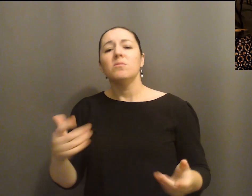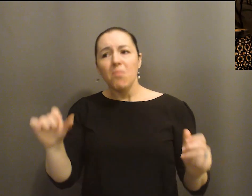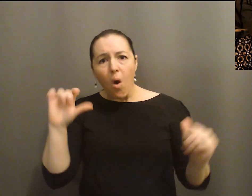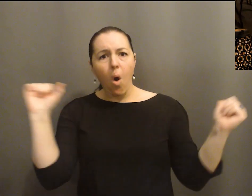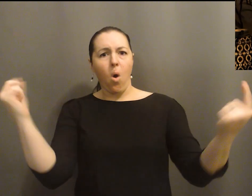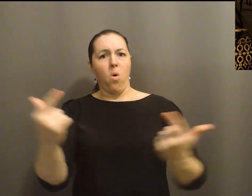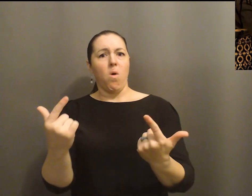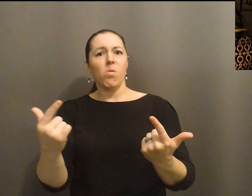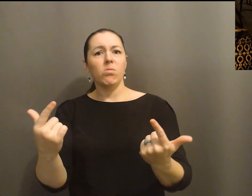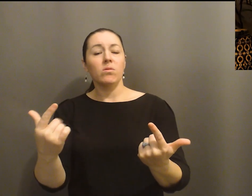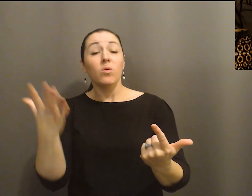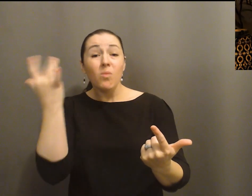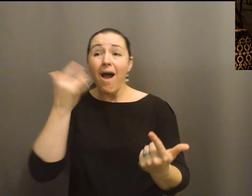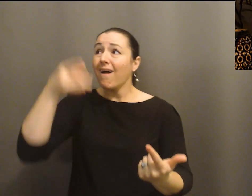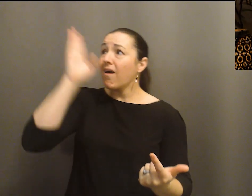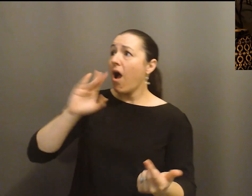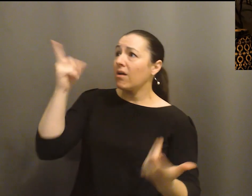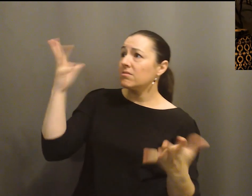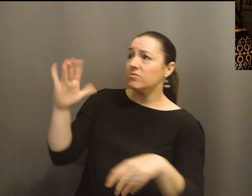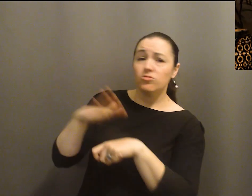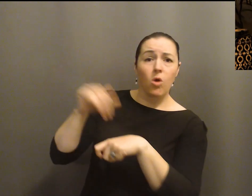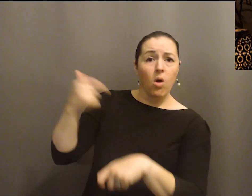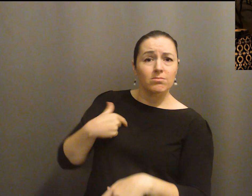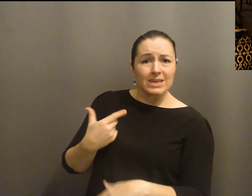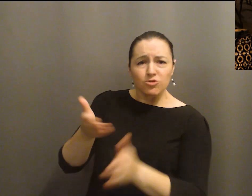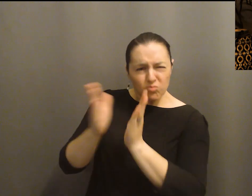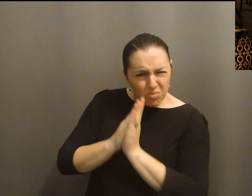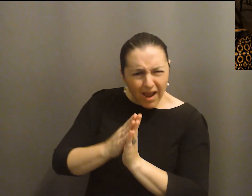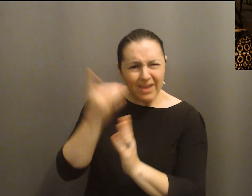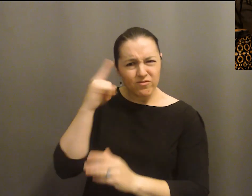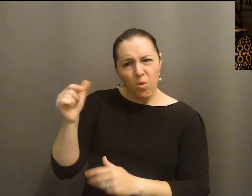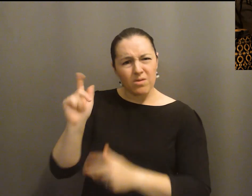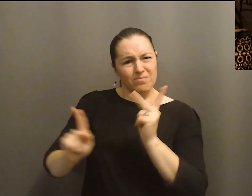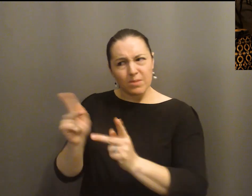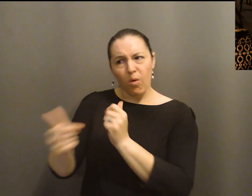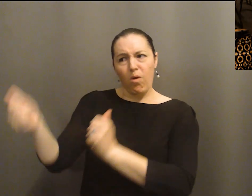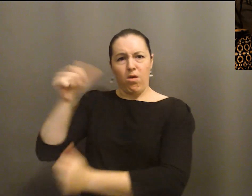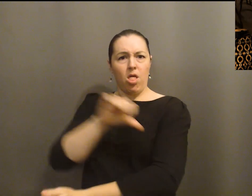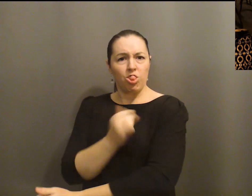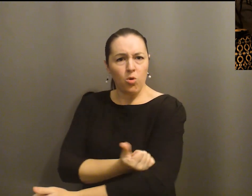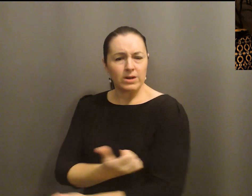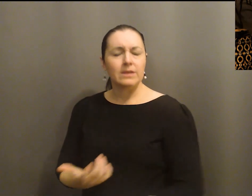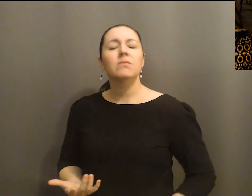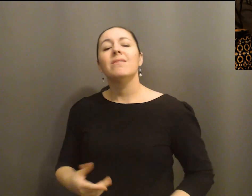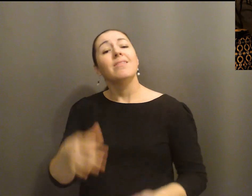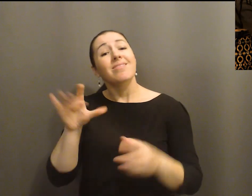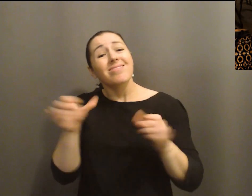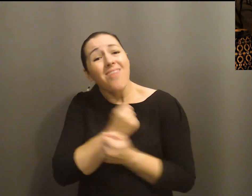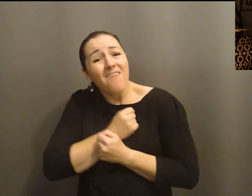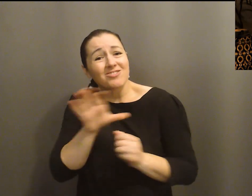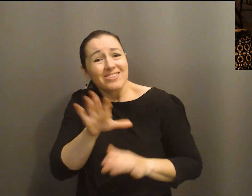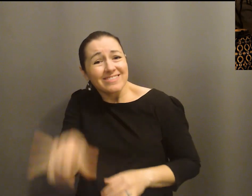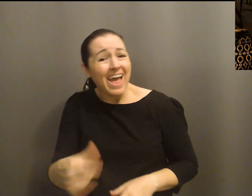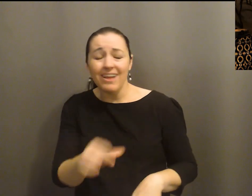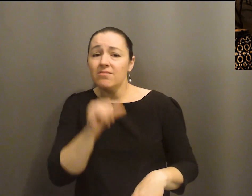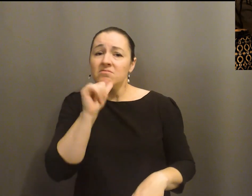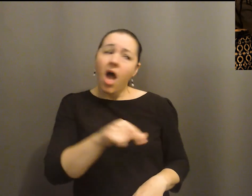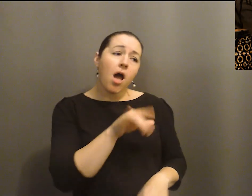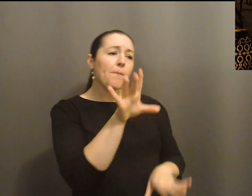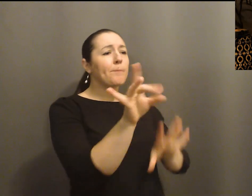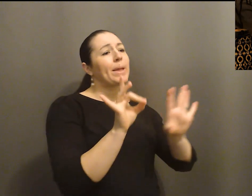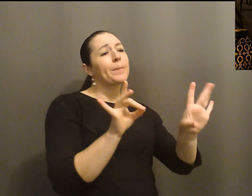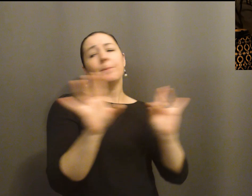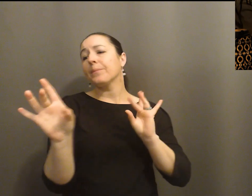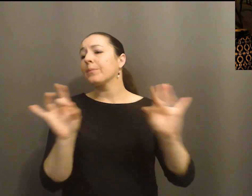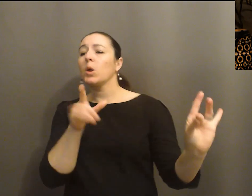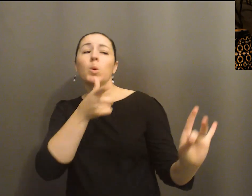leaders That are in authority Because God calls me His word calls me To pray for those Who are in authority That's what love does Love doesn't pick and choose Who we're